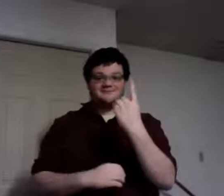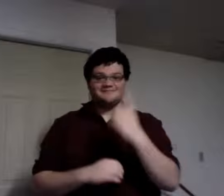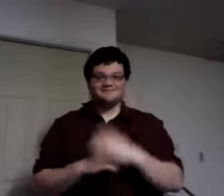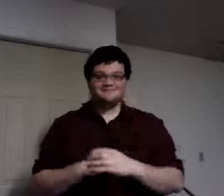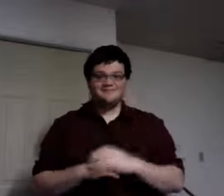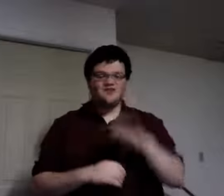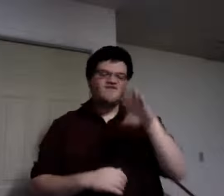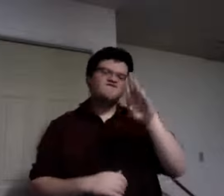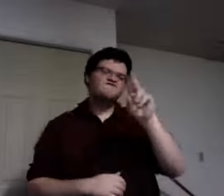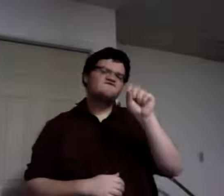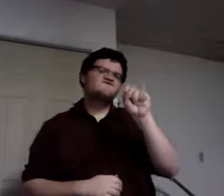For fusion,